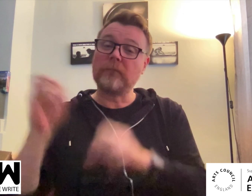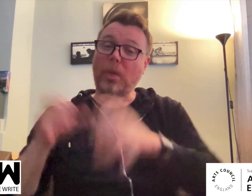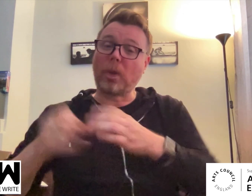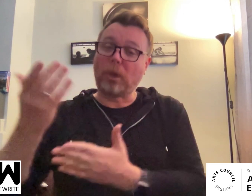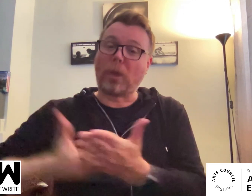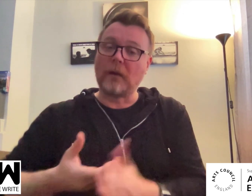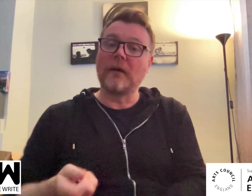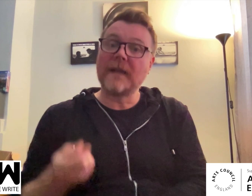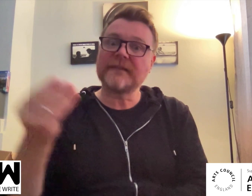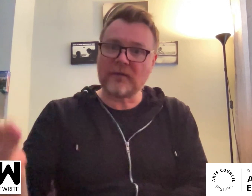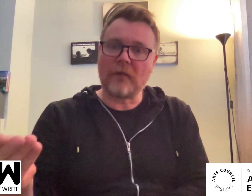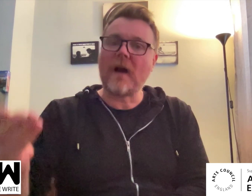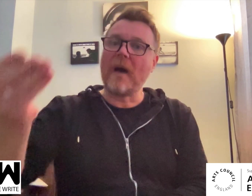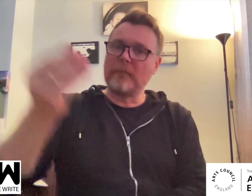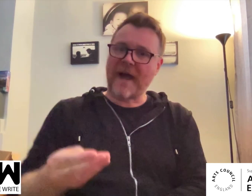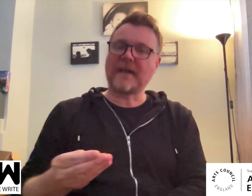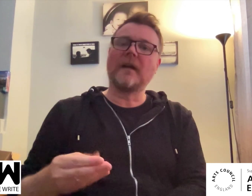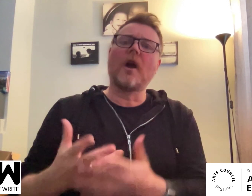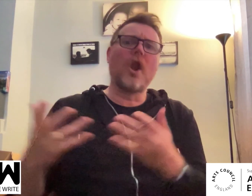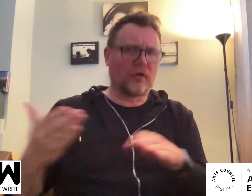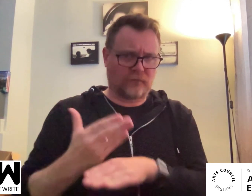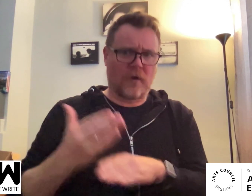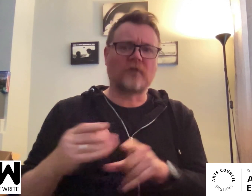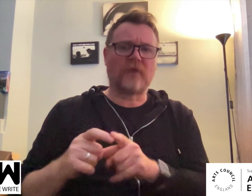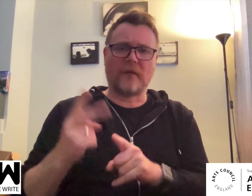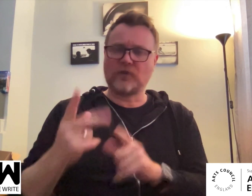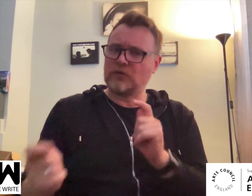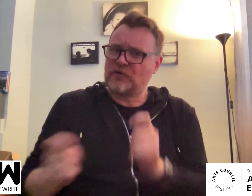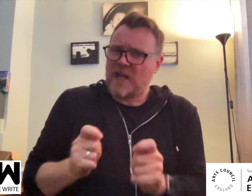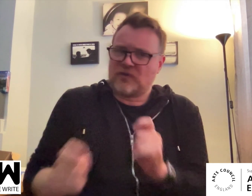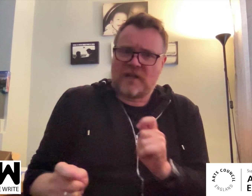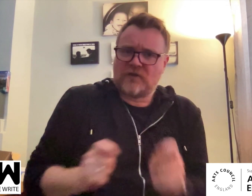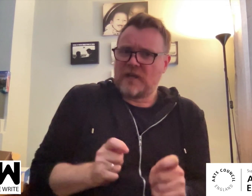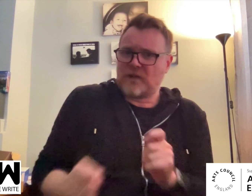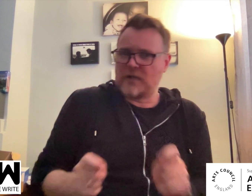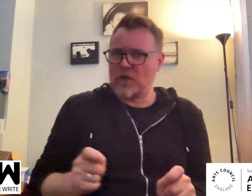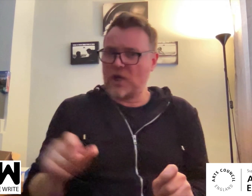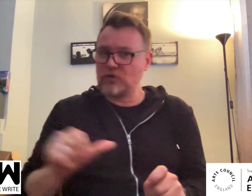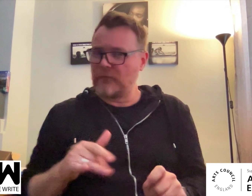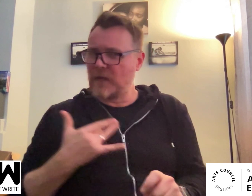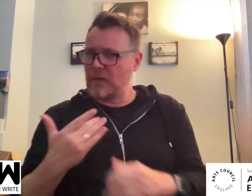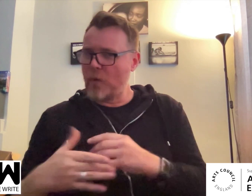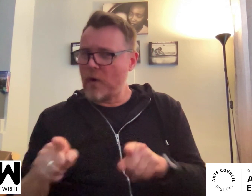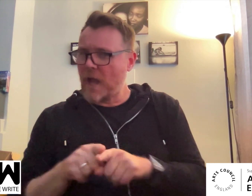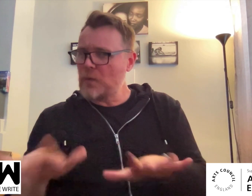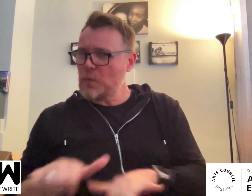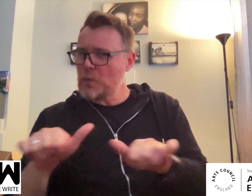1 is the mind dump. Draft 2 is where a lot of the technical changes are happening. And you should